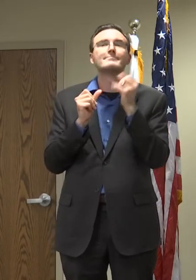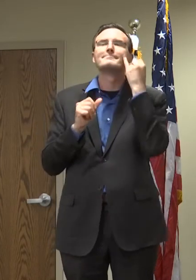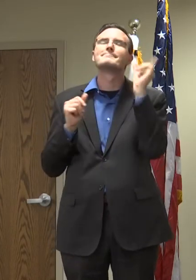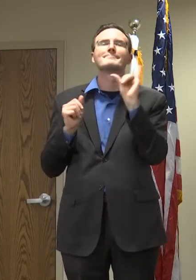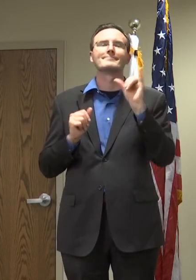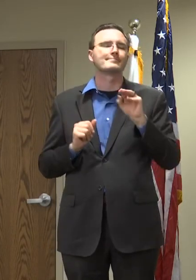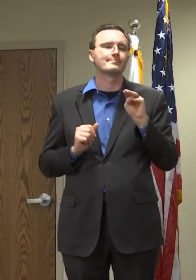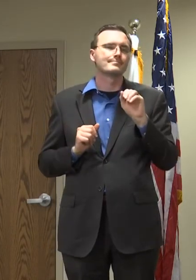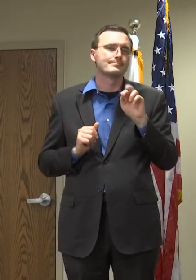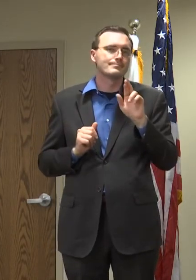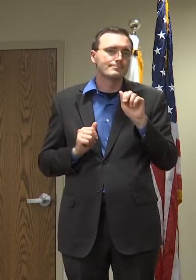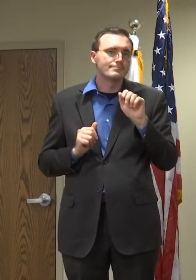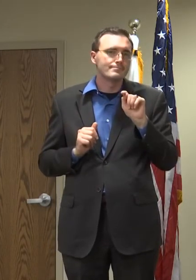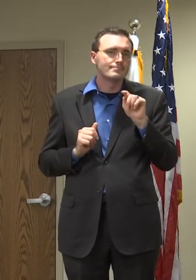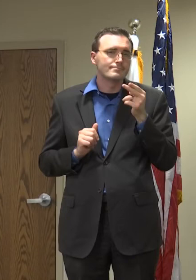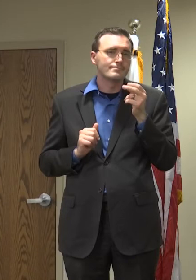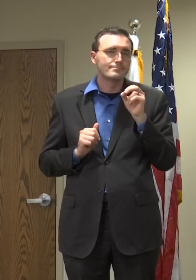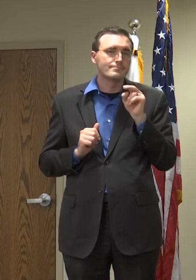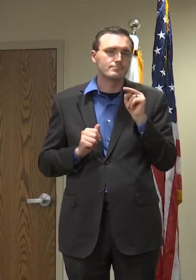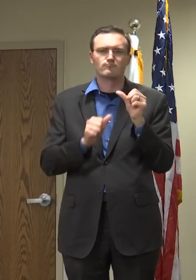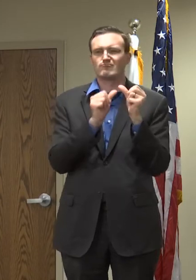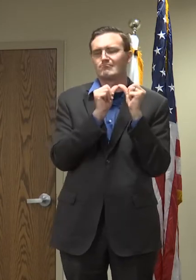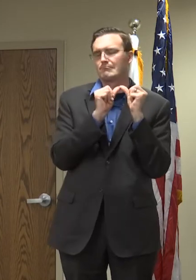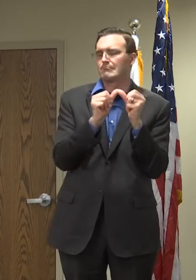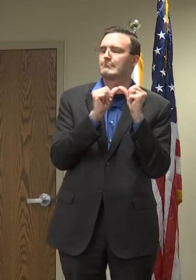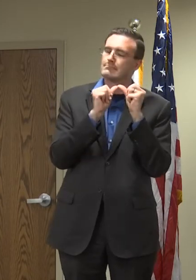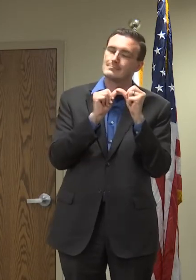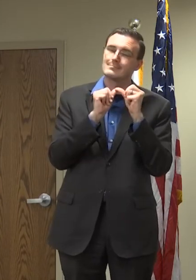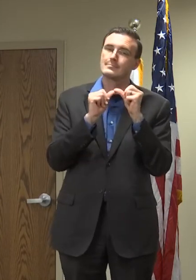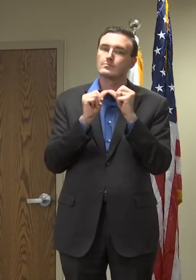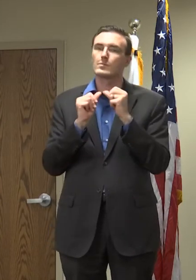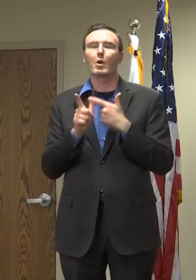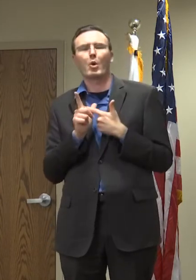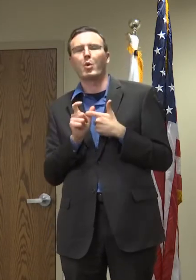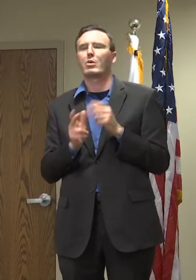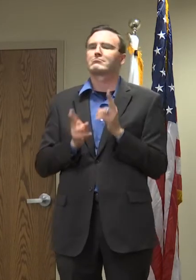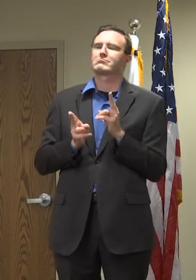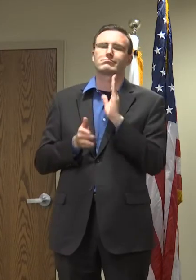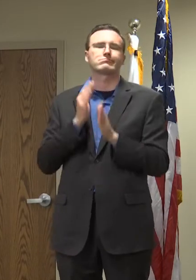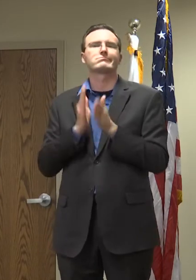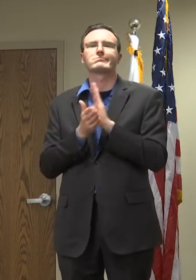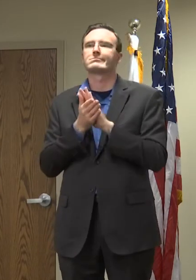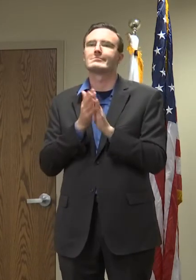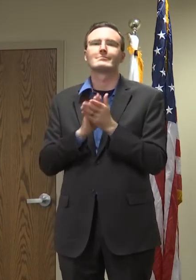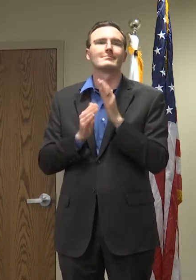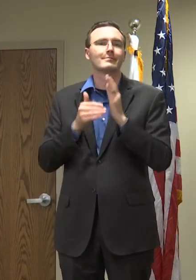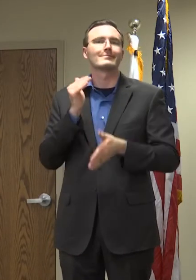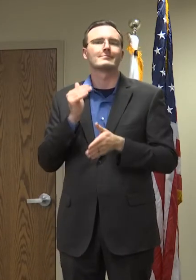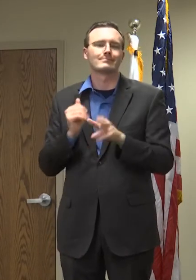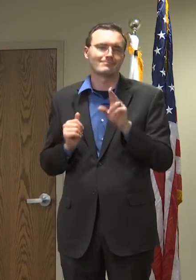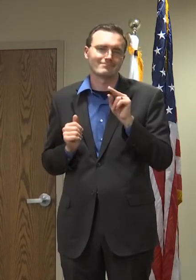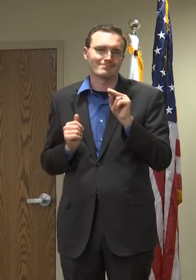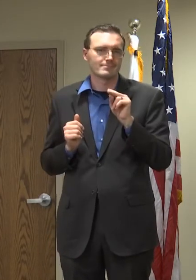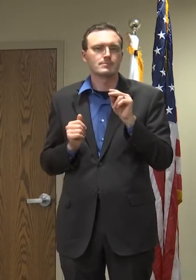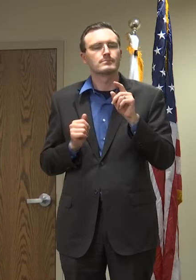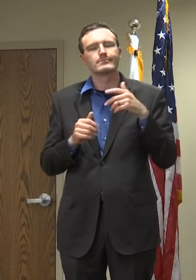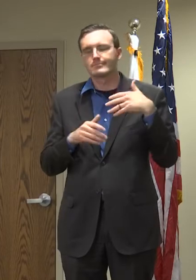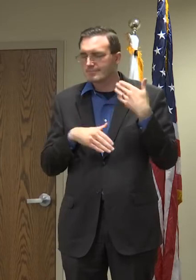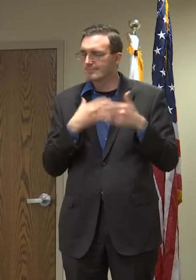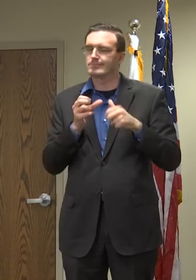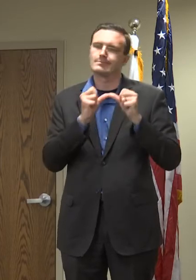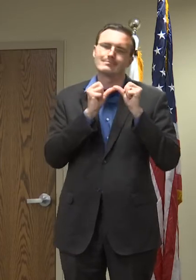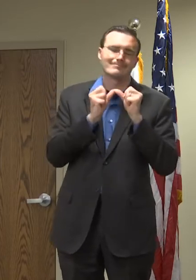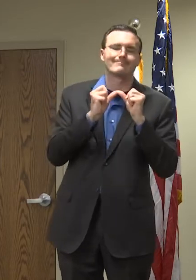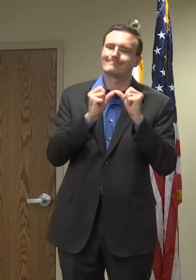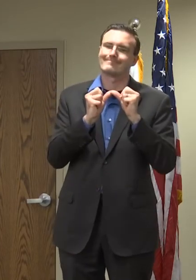Dr. Martell said, is here until we find a vaccine. It's not going to go away because we're tired of it. It's not going to